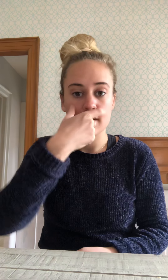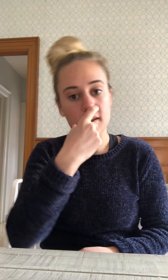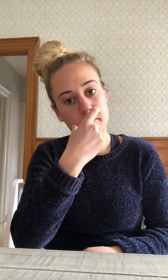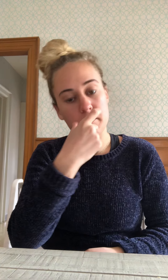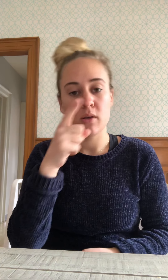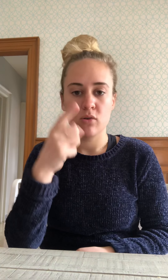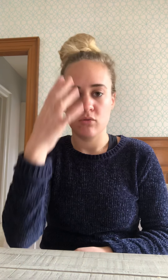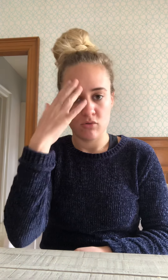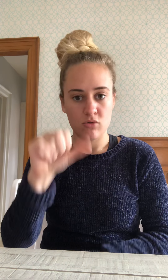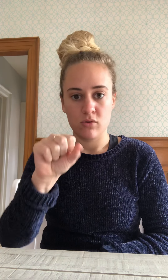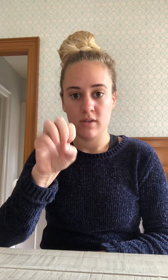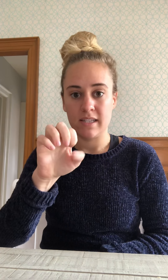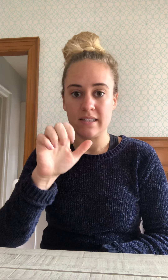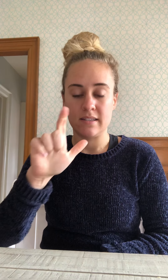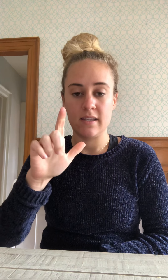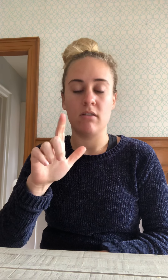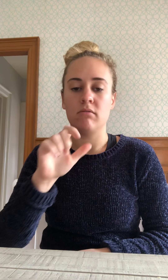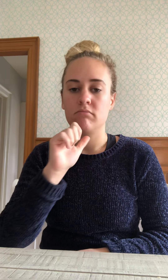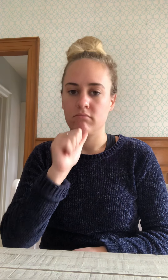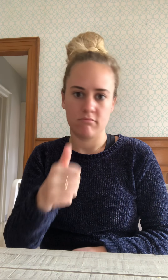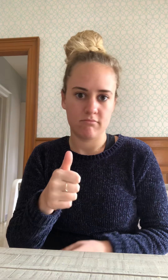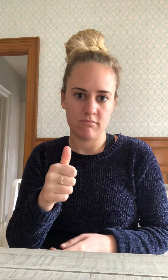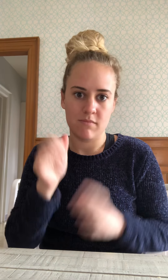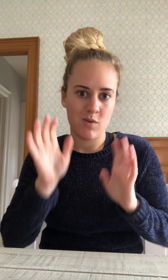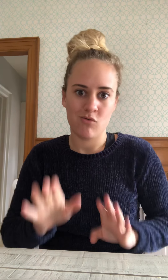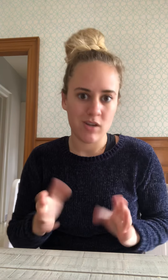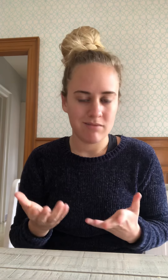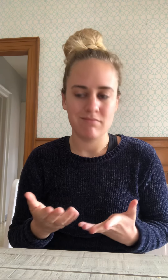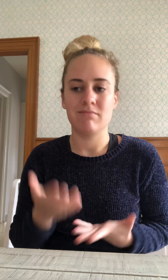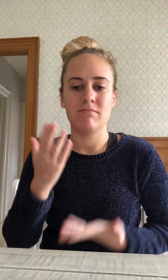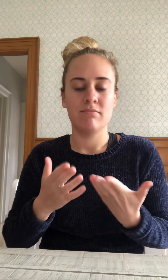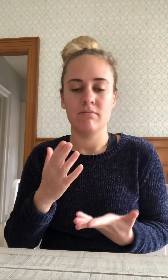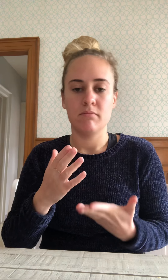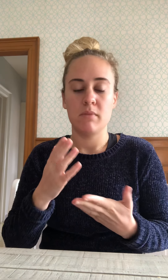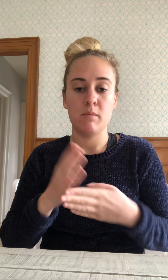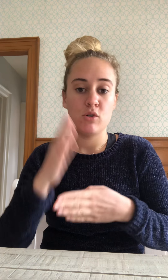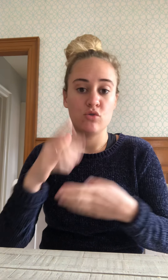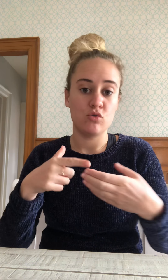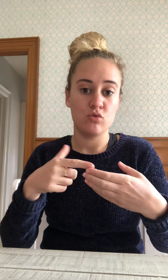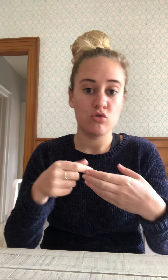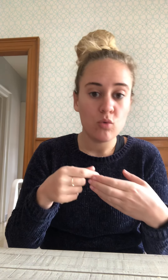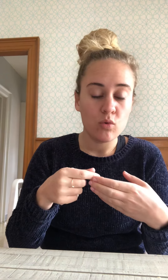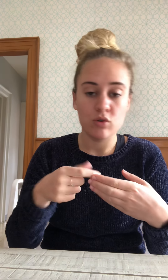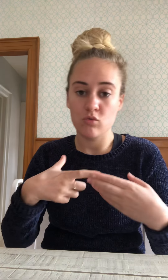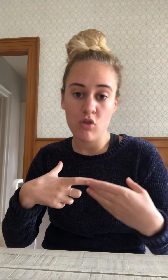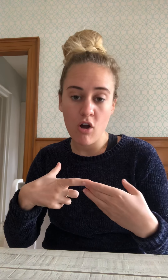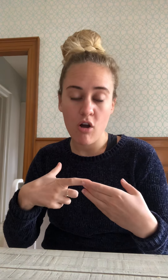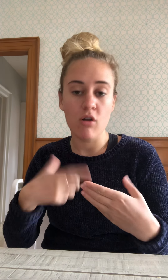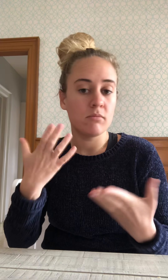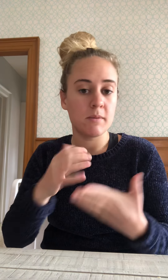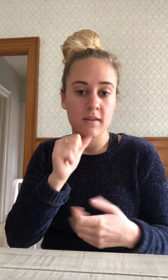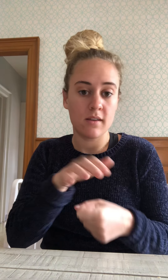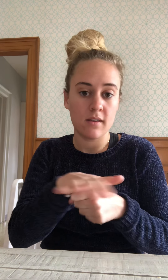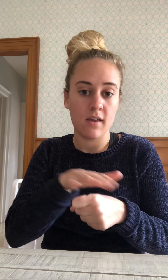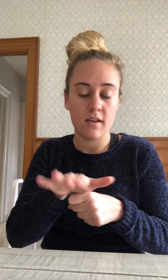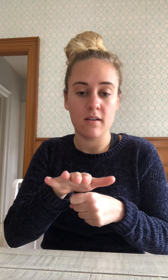seal isn't very good. The denture may be too short, the denture may be too long, maybe inadequate depth of the seal, or that